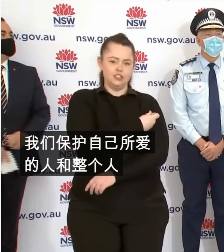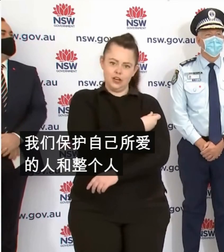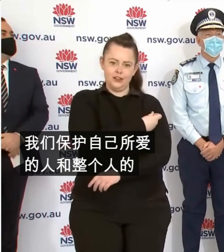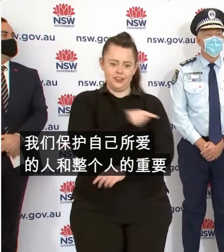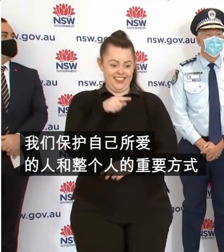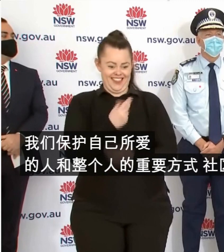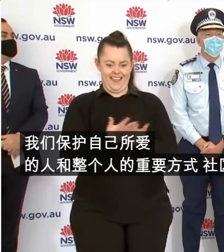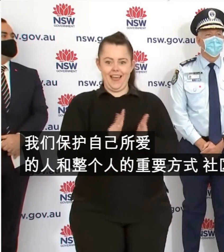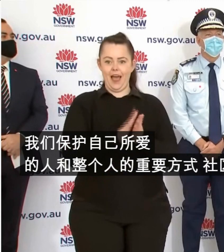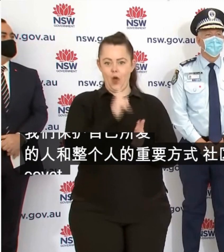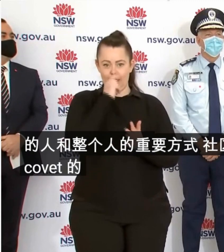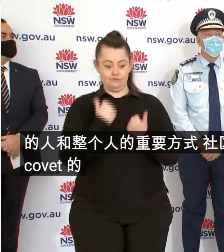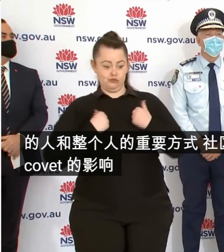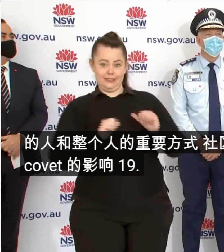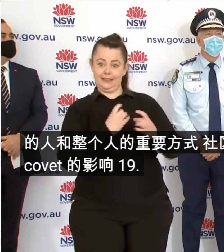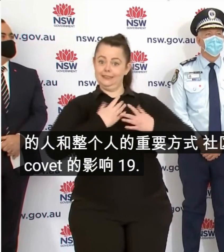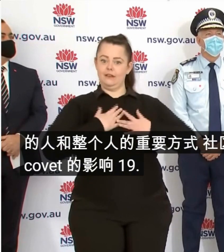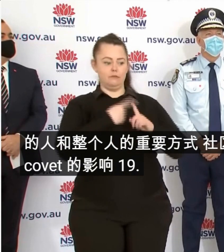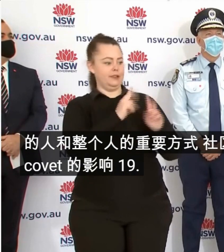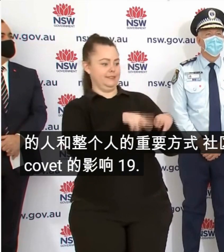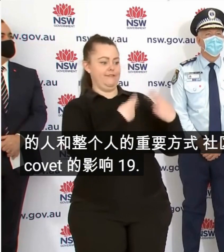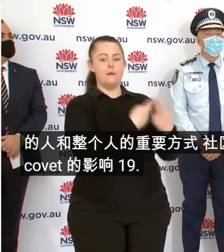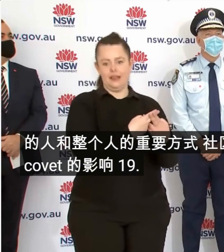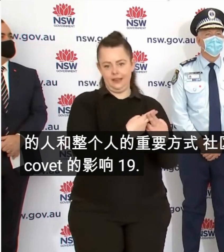ones, and the entire community from the effects of COVID-19.